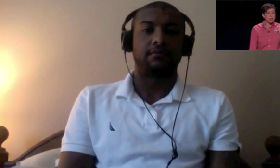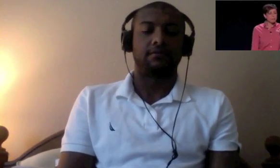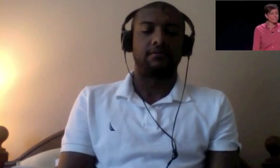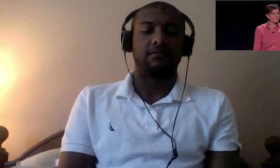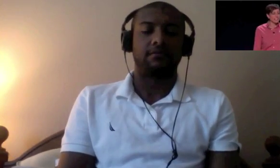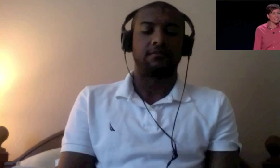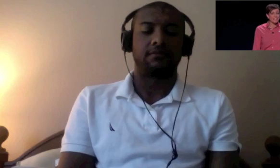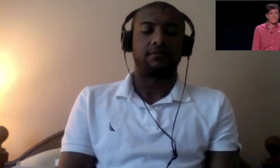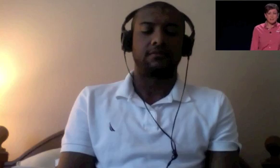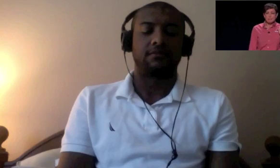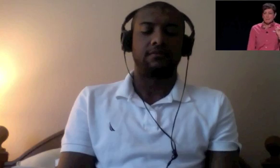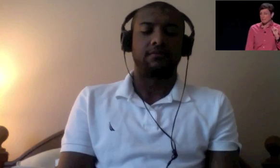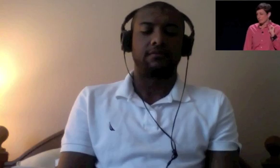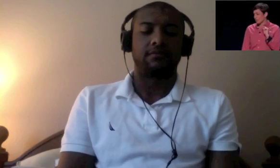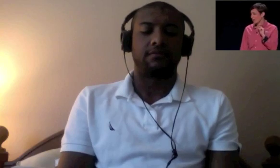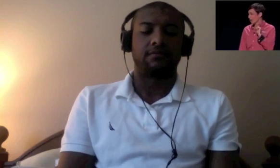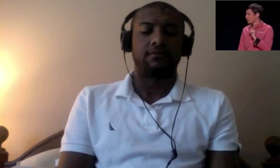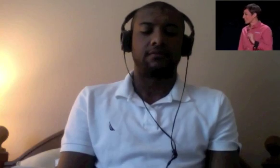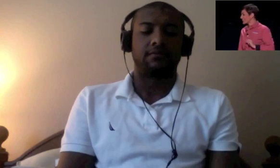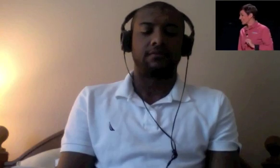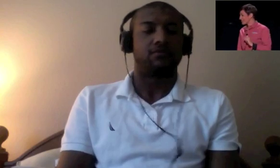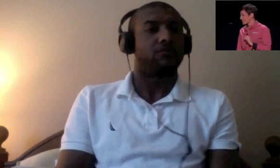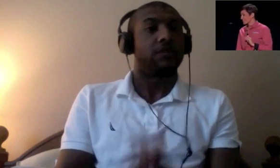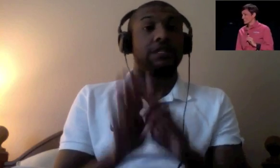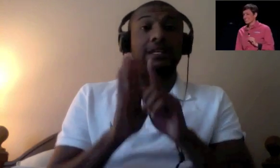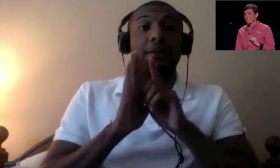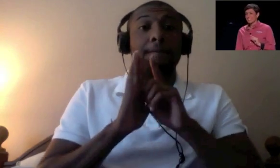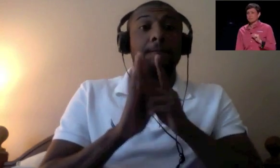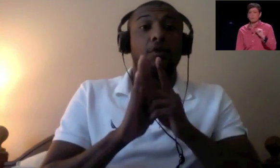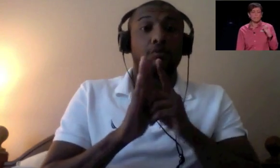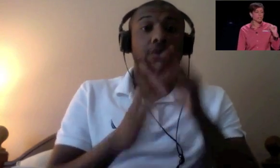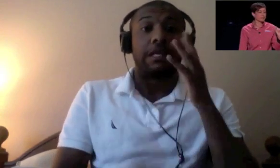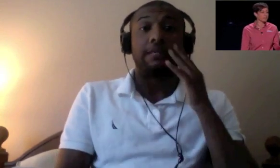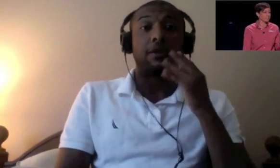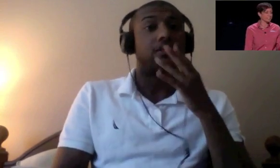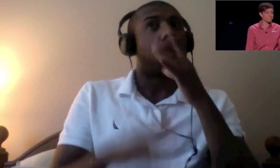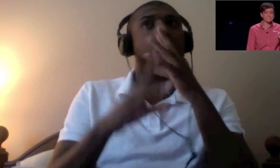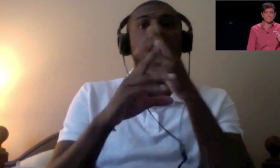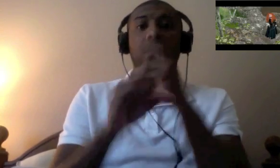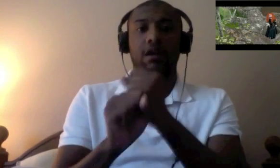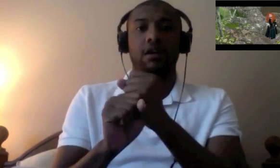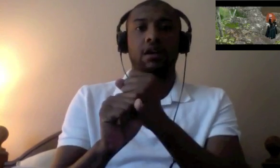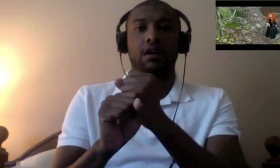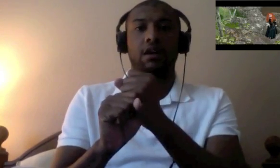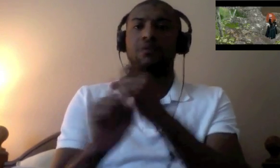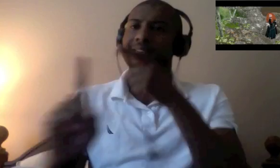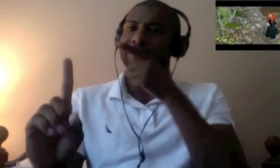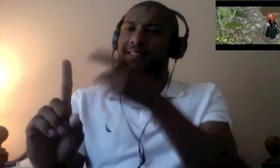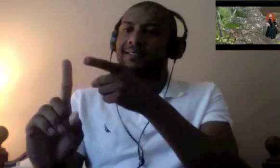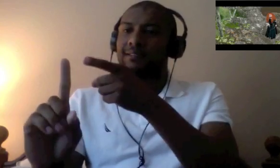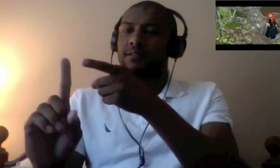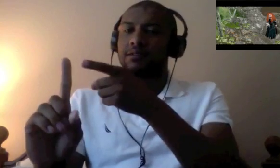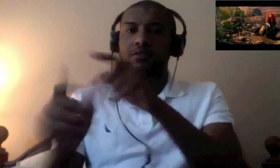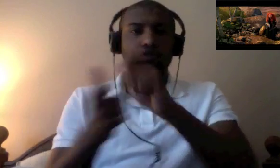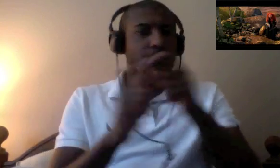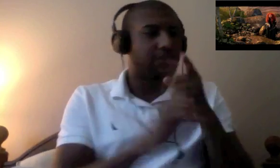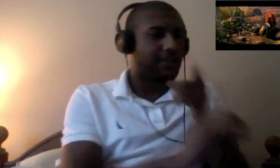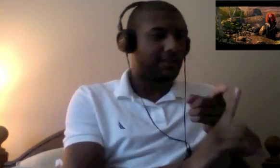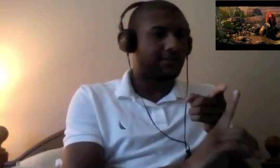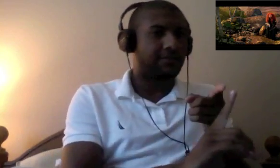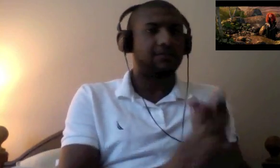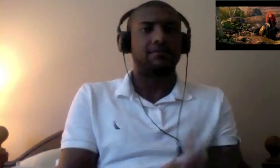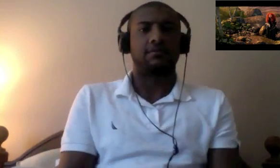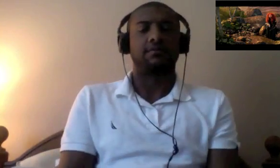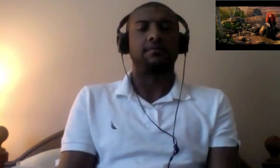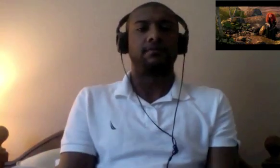There's this moment in lighting that made me fall utterly in love with it. It's where we go from this to this. It's